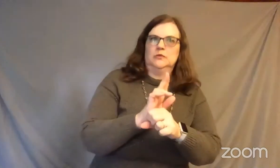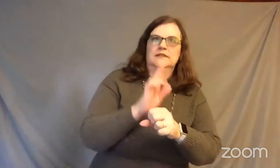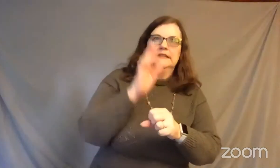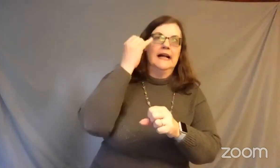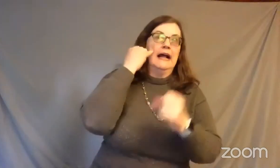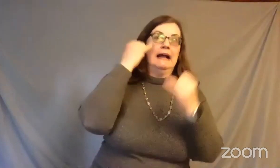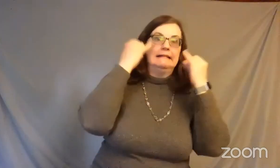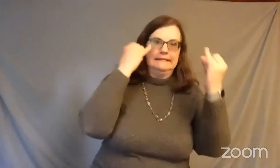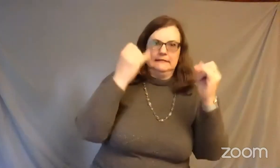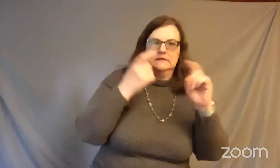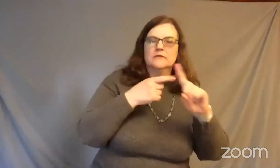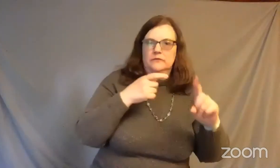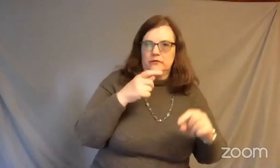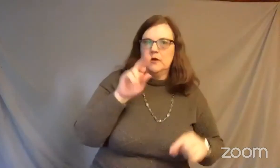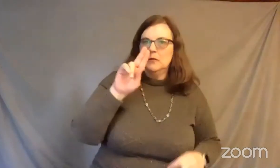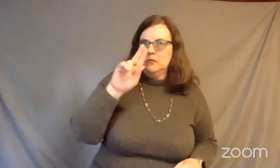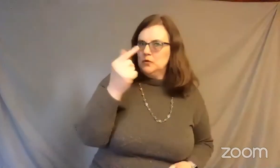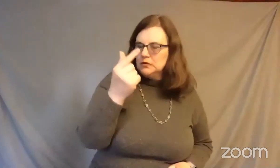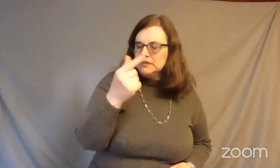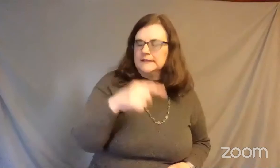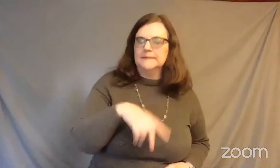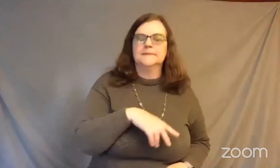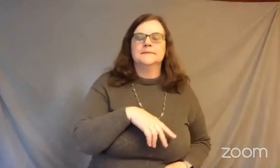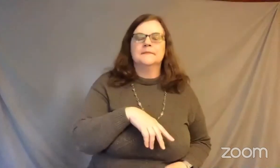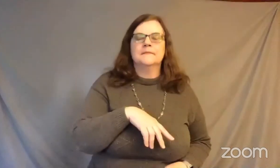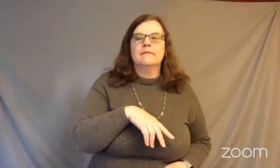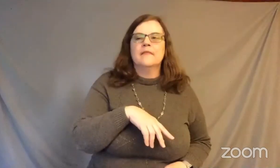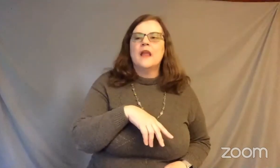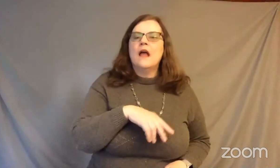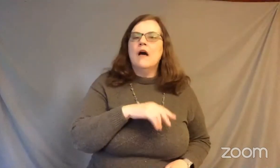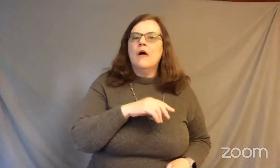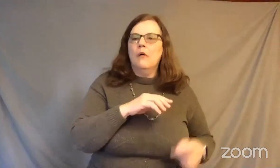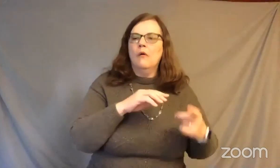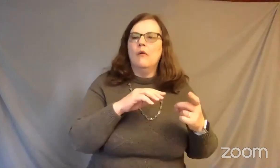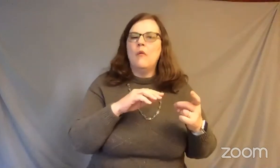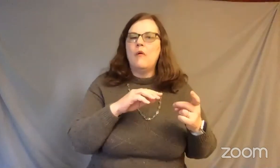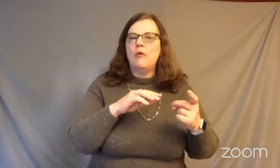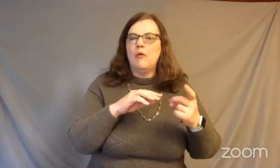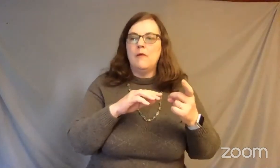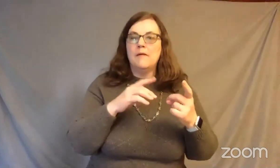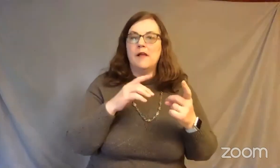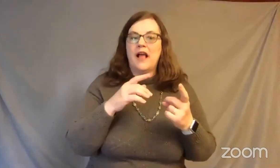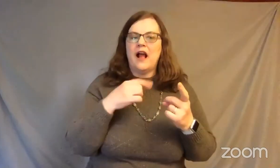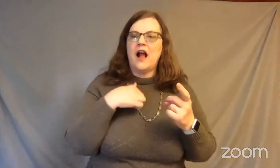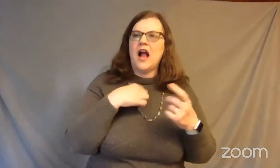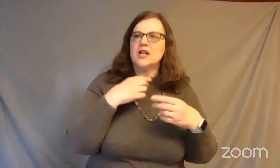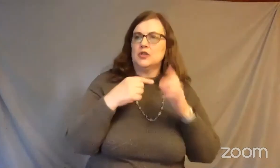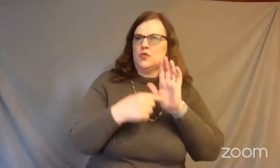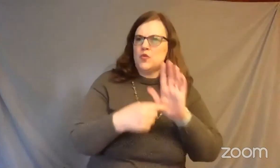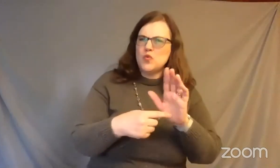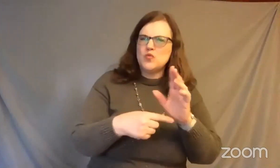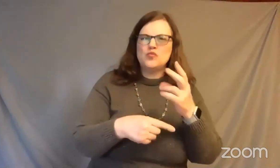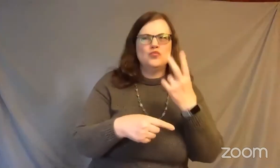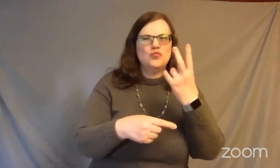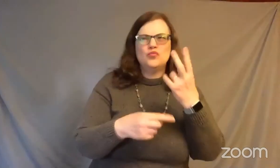I think doing an analysis of sign language acquisition using the idea of UG is a really fascinating concept.